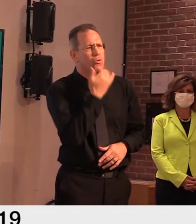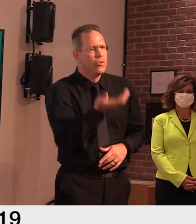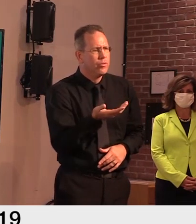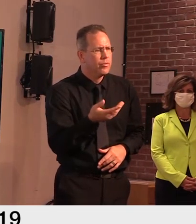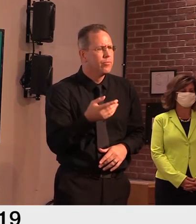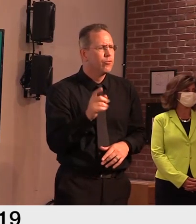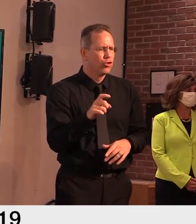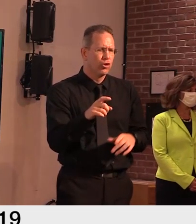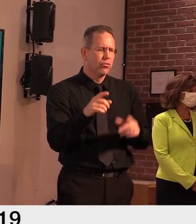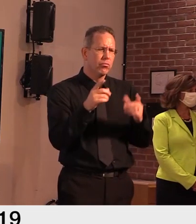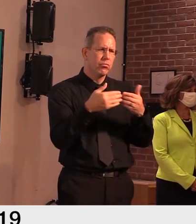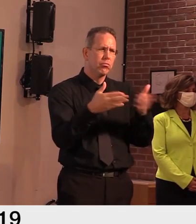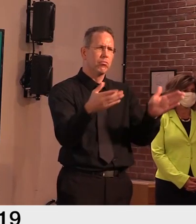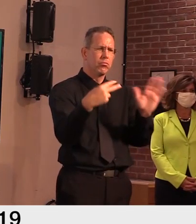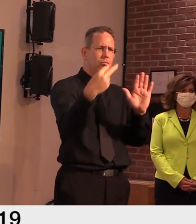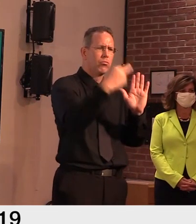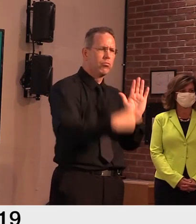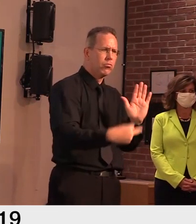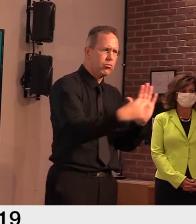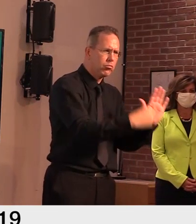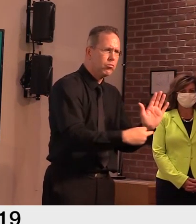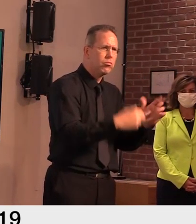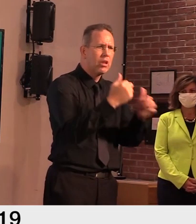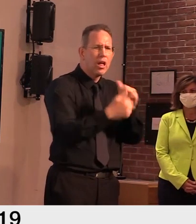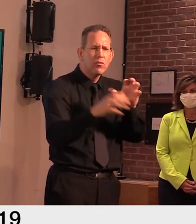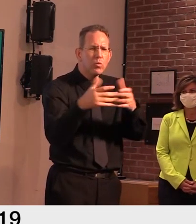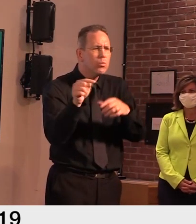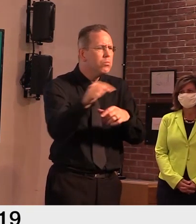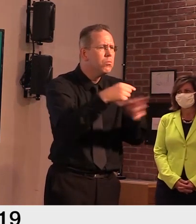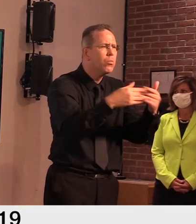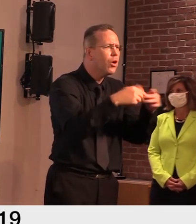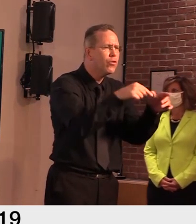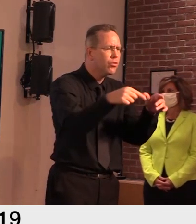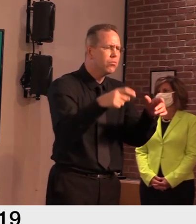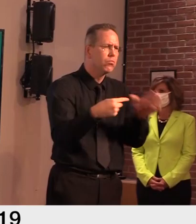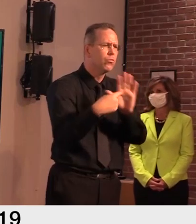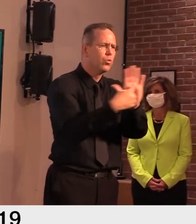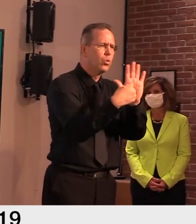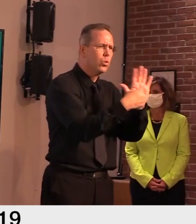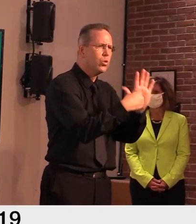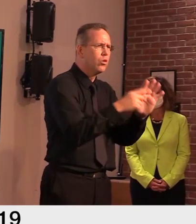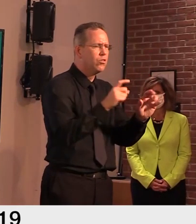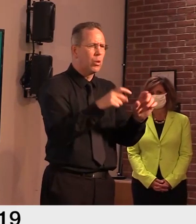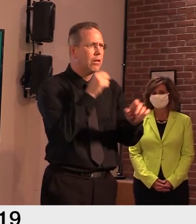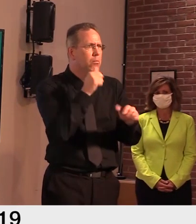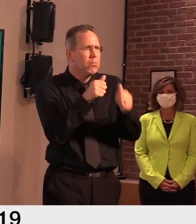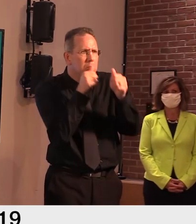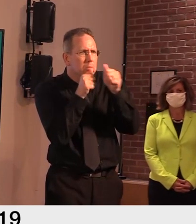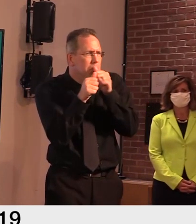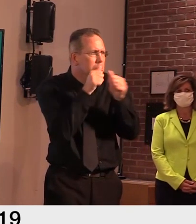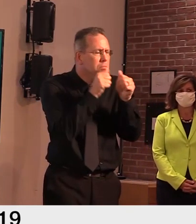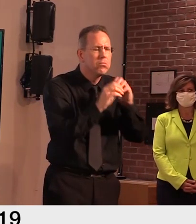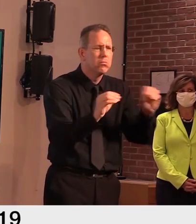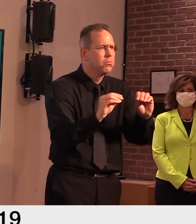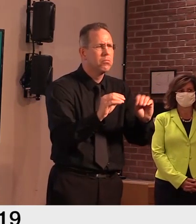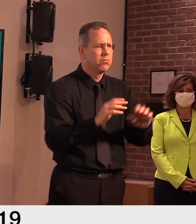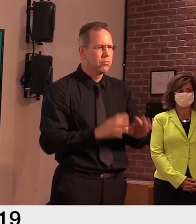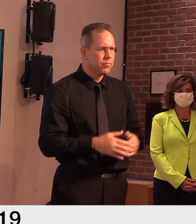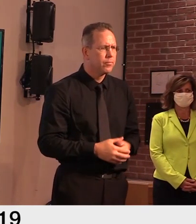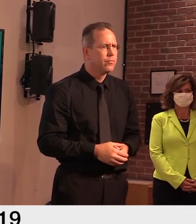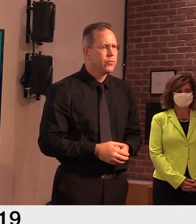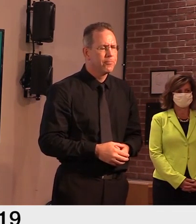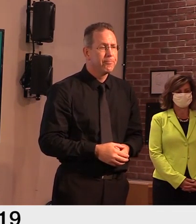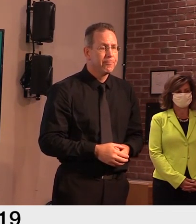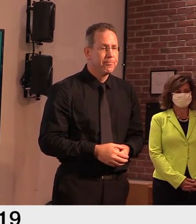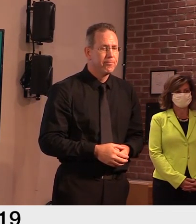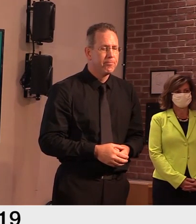there's a wide array of things that happen in human resources, and there's a variety of things that need to be balanced as a result of that. Certainly, misconduct is an